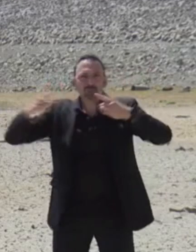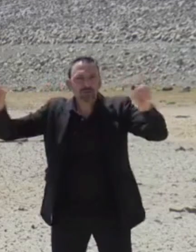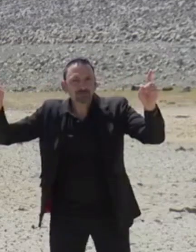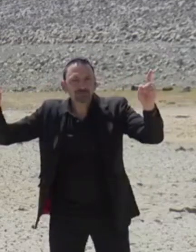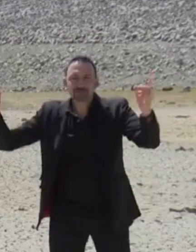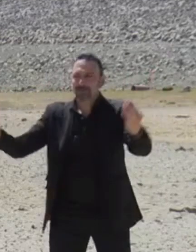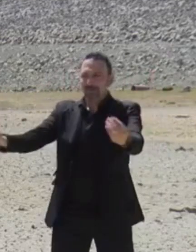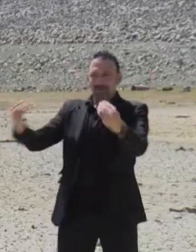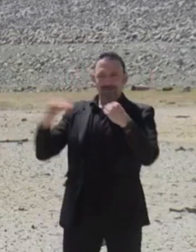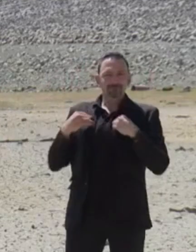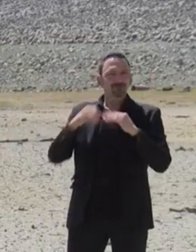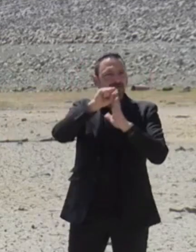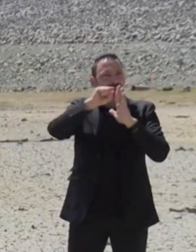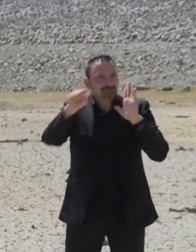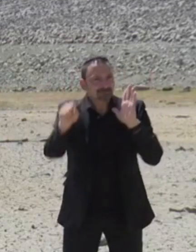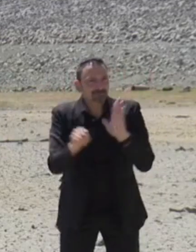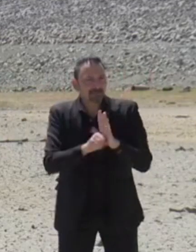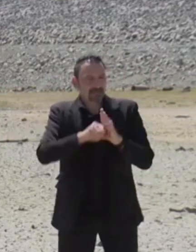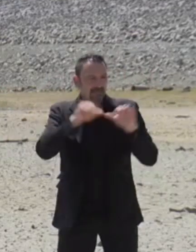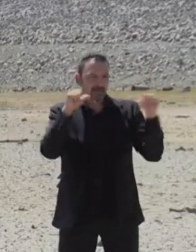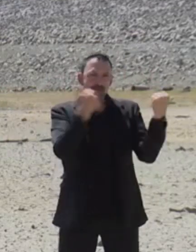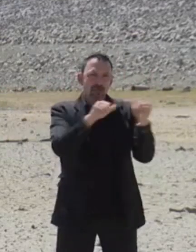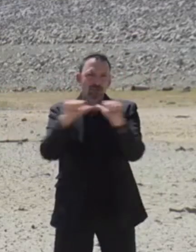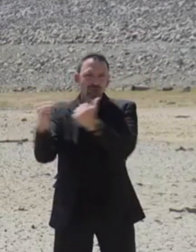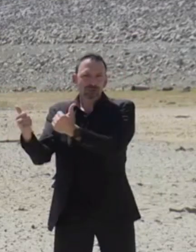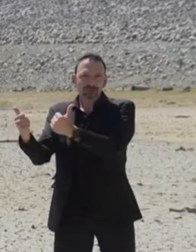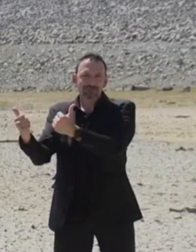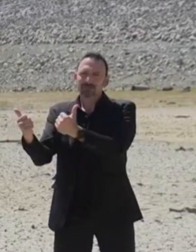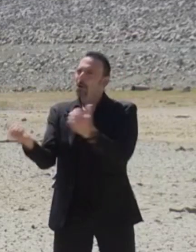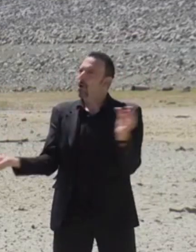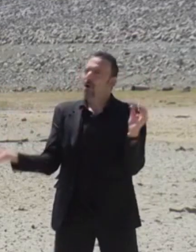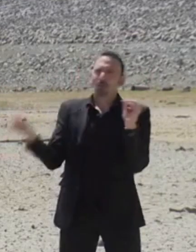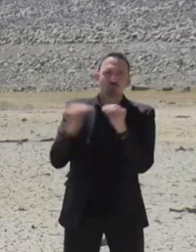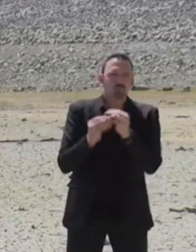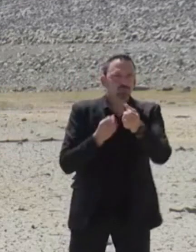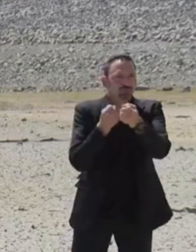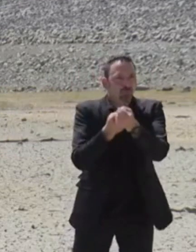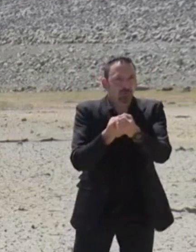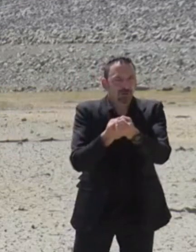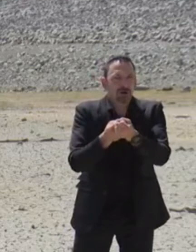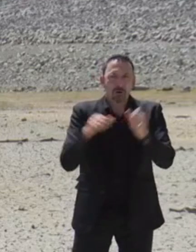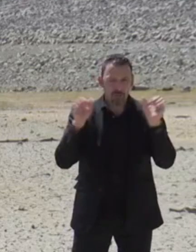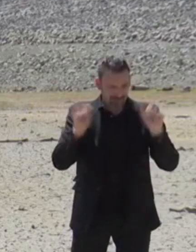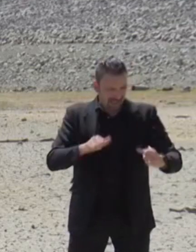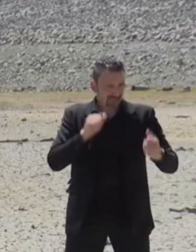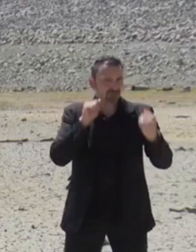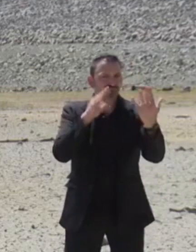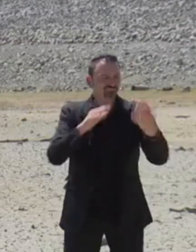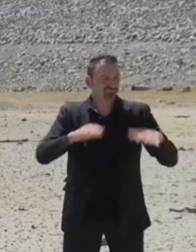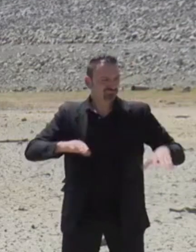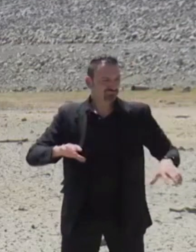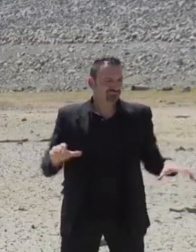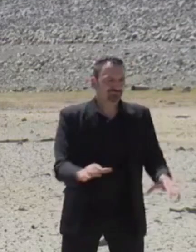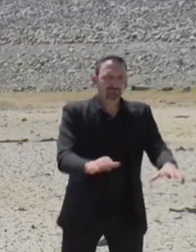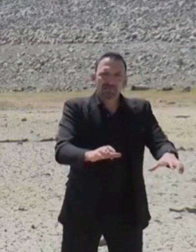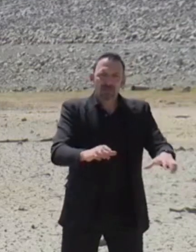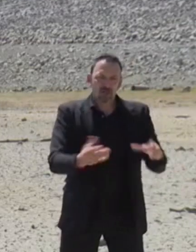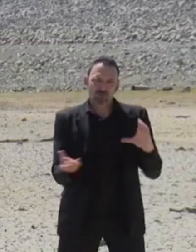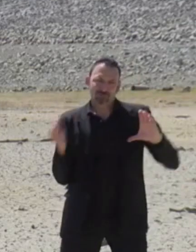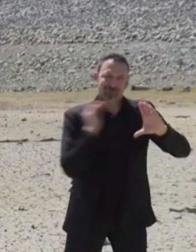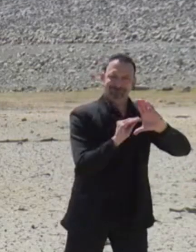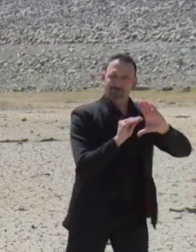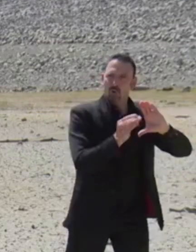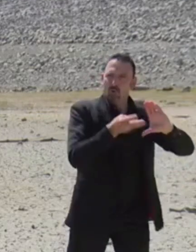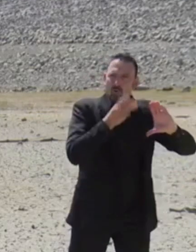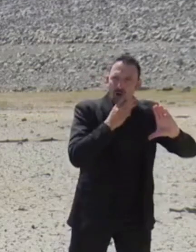state agencies the tools needed to take fairly drastic actions to preserve water for the use